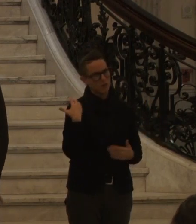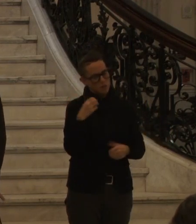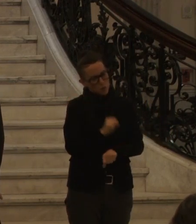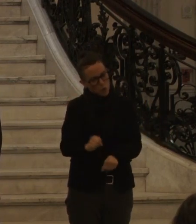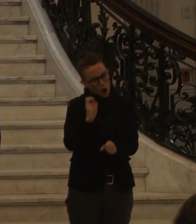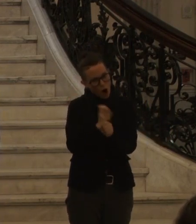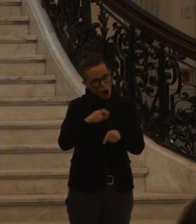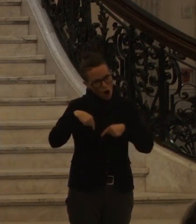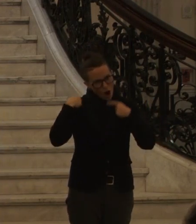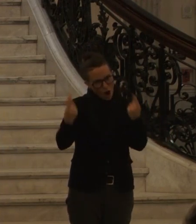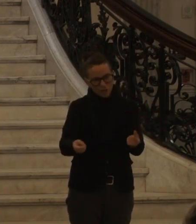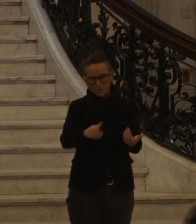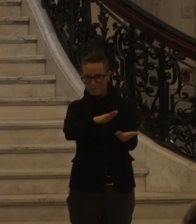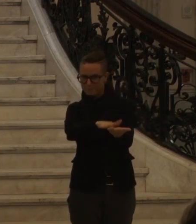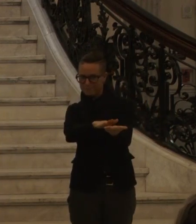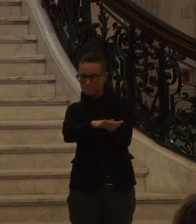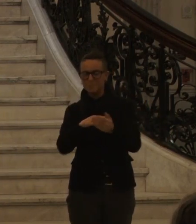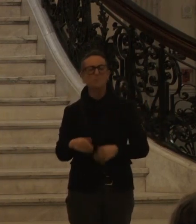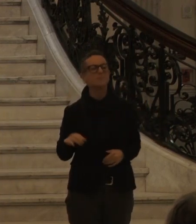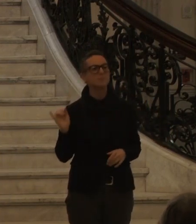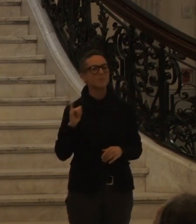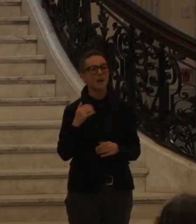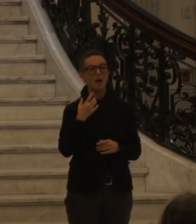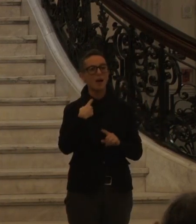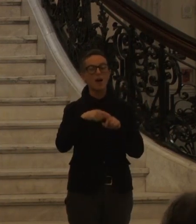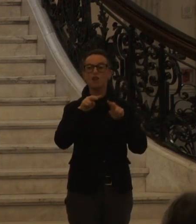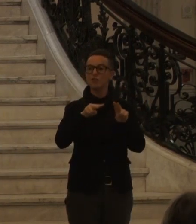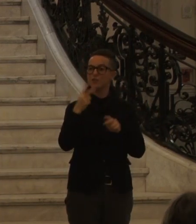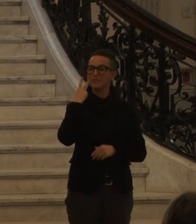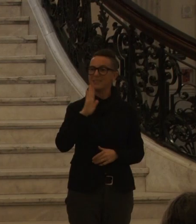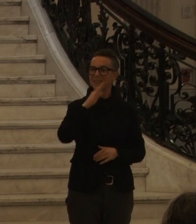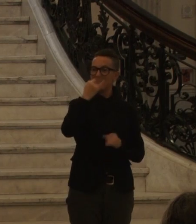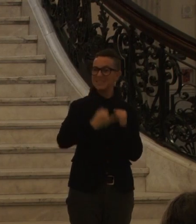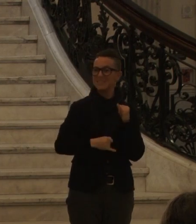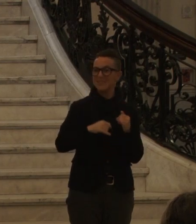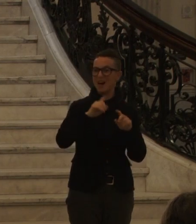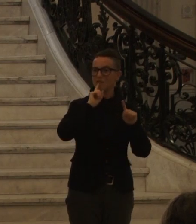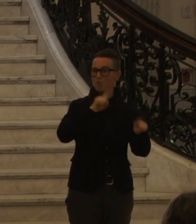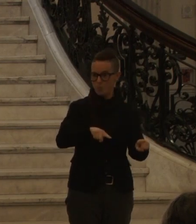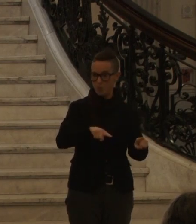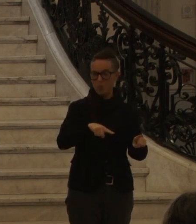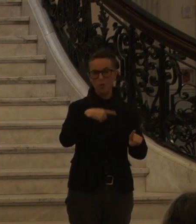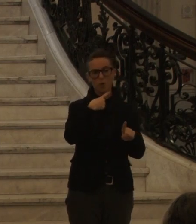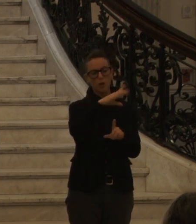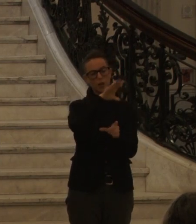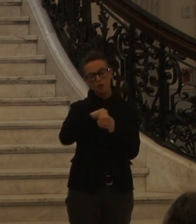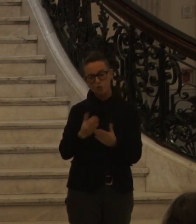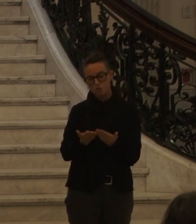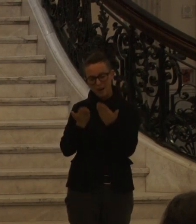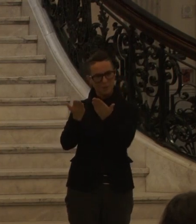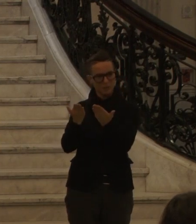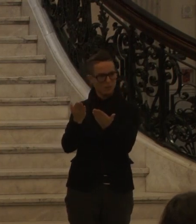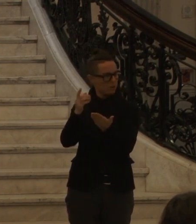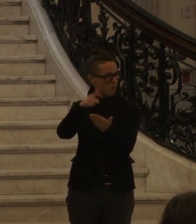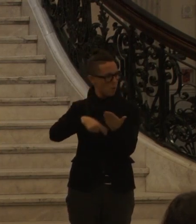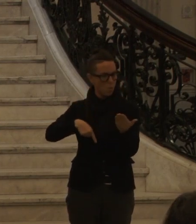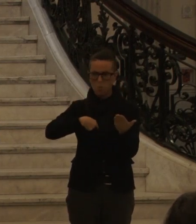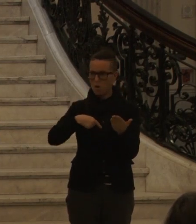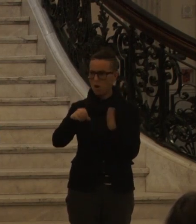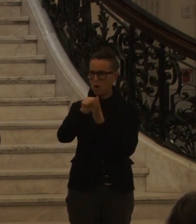been working very hard. And I look forward to seeing his final report with recommendations of what we as